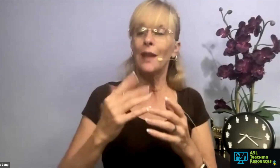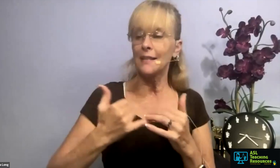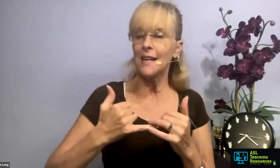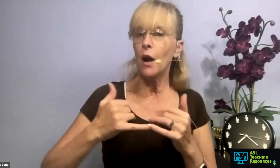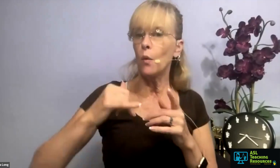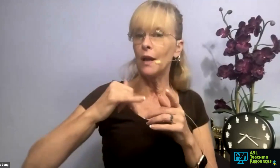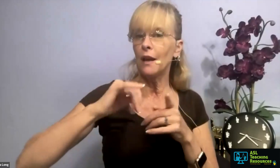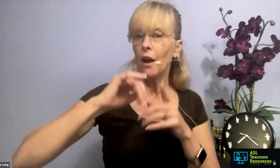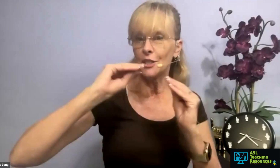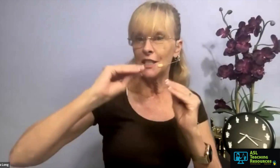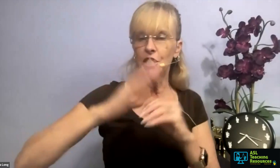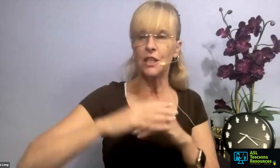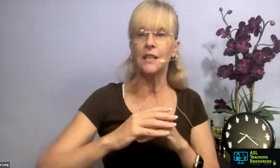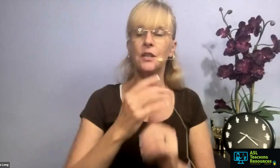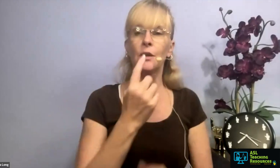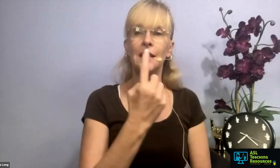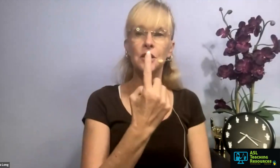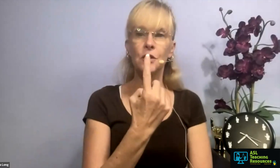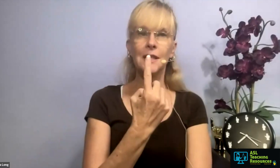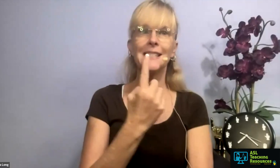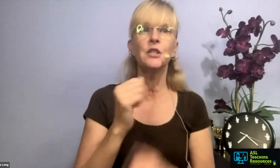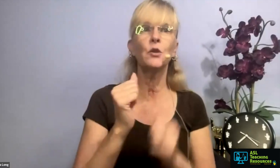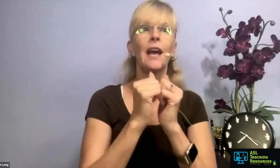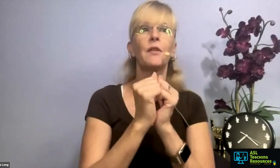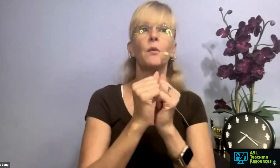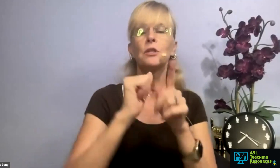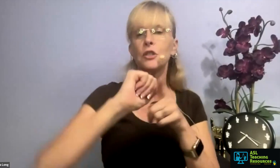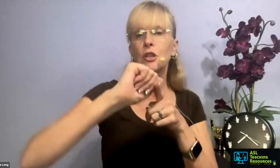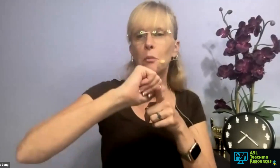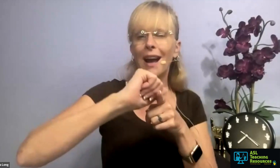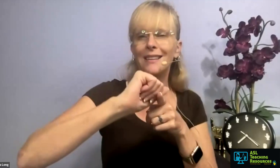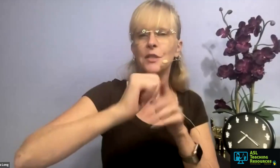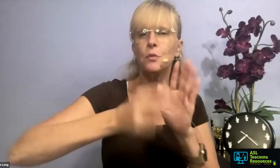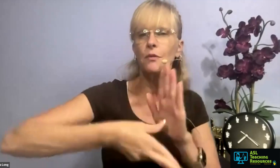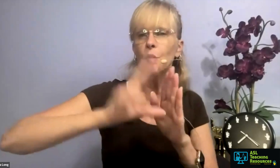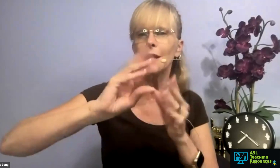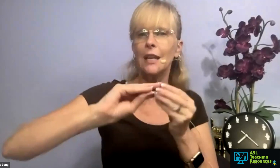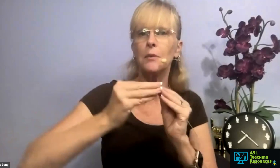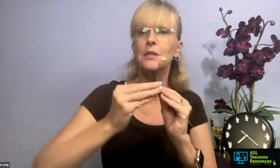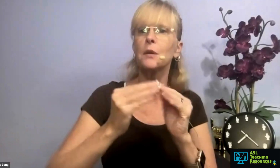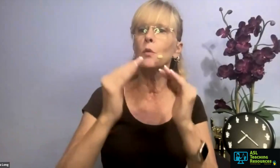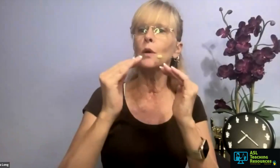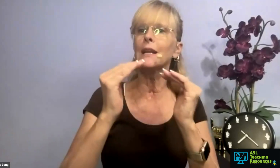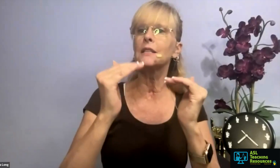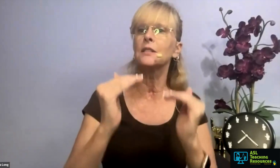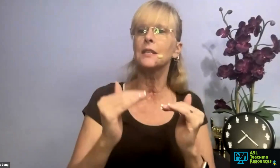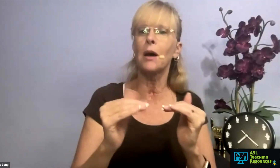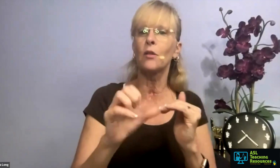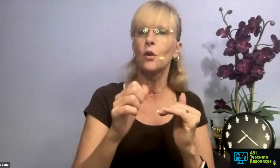that's how we are teaching it. So let's do this together. And we're just going to practice reviewing the numbers. Then we'll get into some other